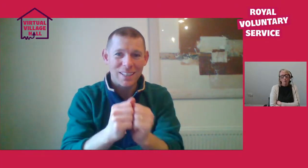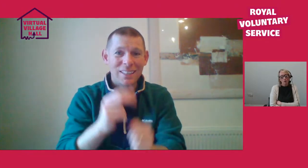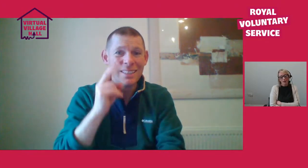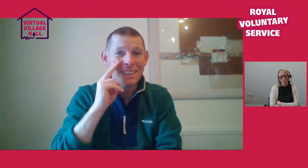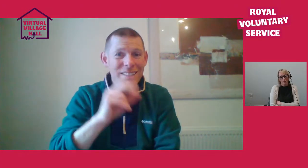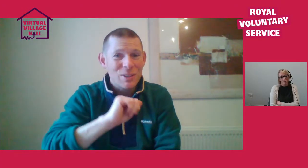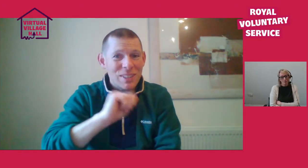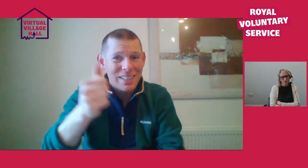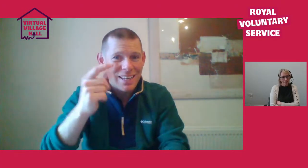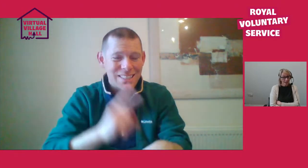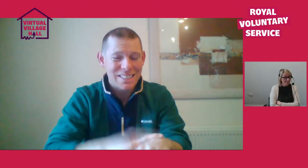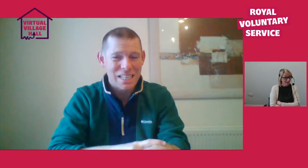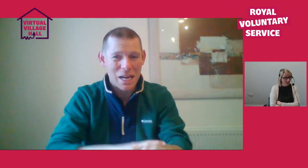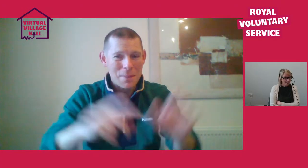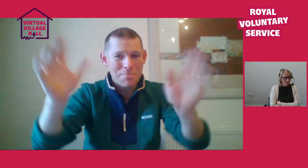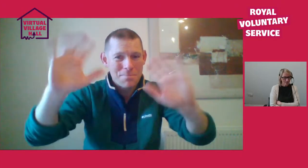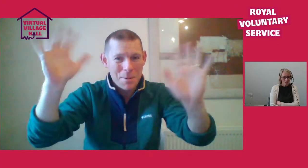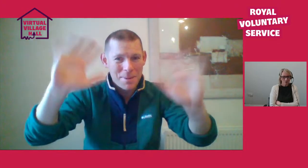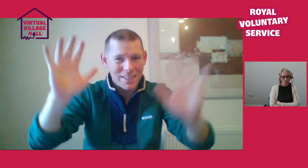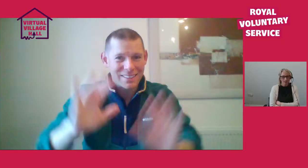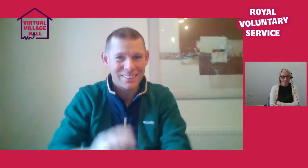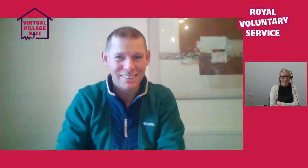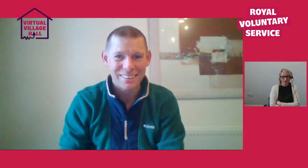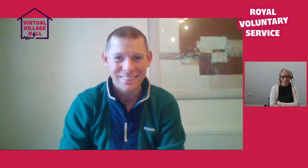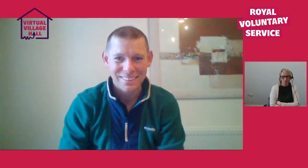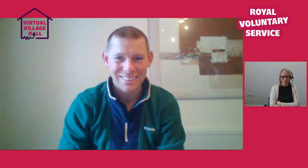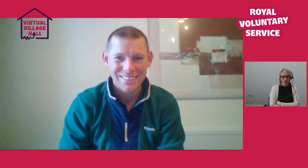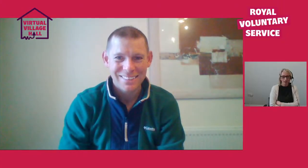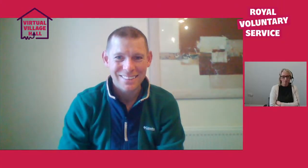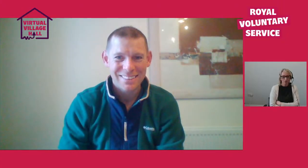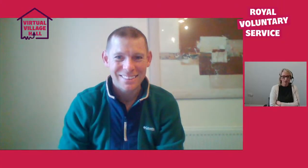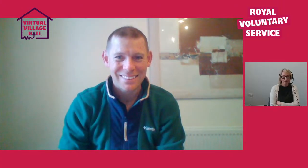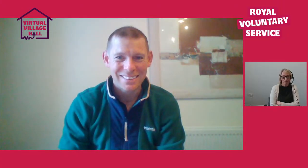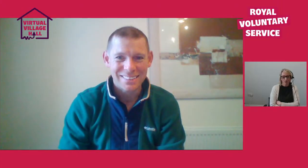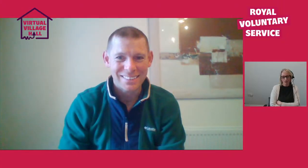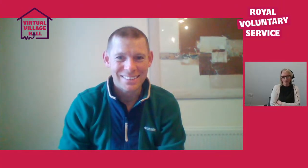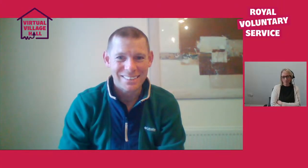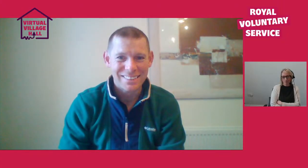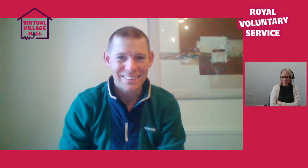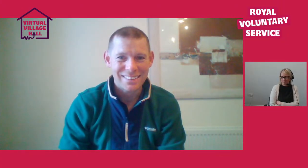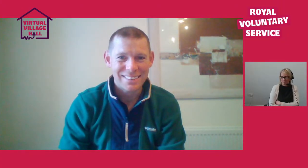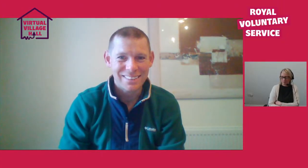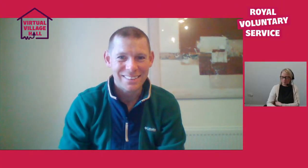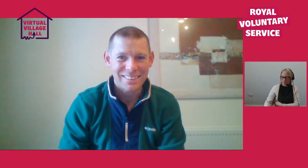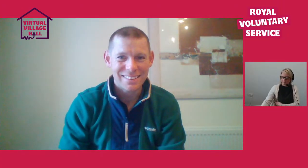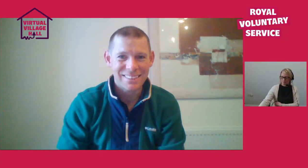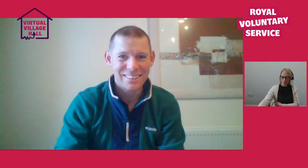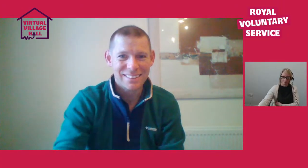I hope you all have a lovely weekend, and I'll see you all next time. Bye for now, everyone.